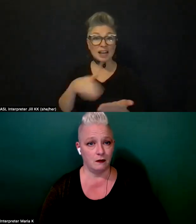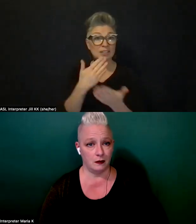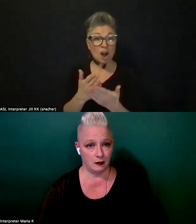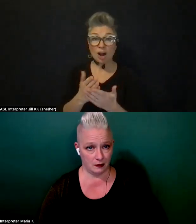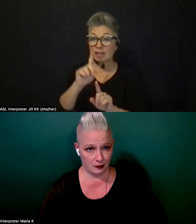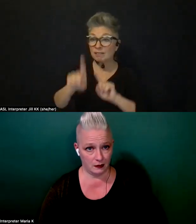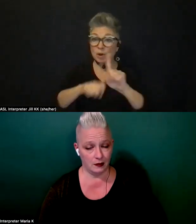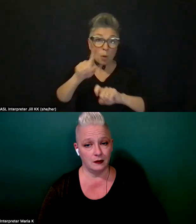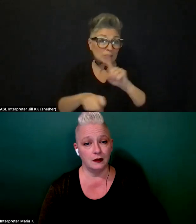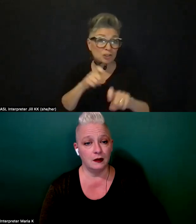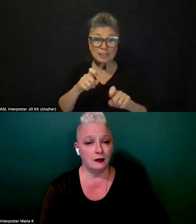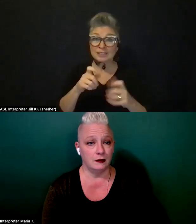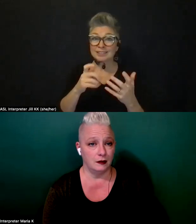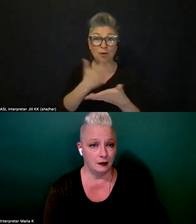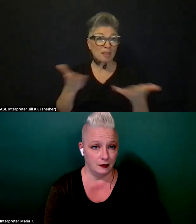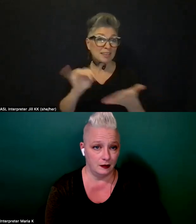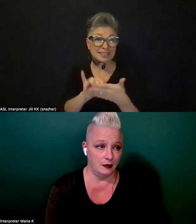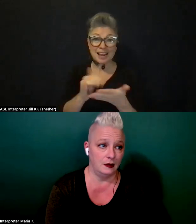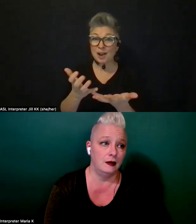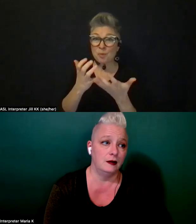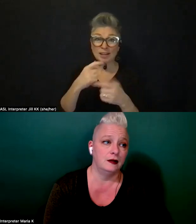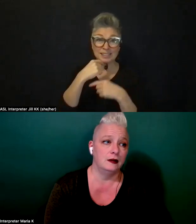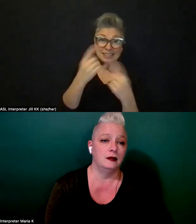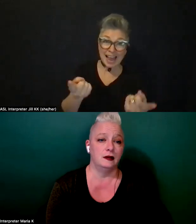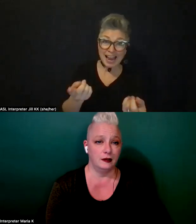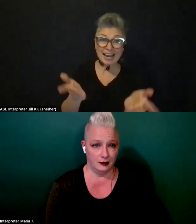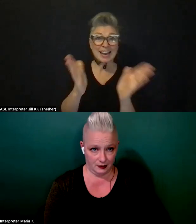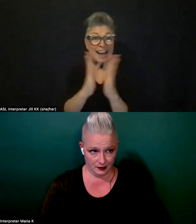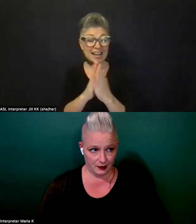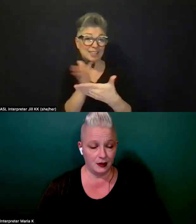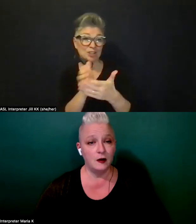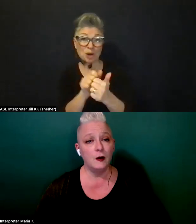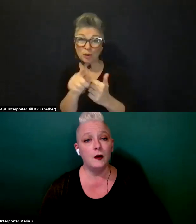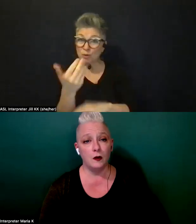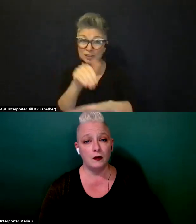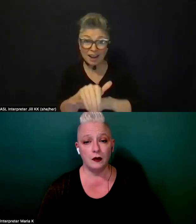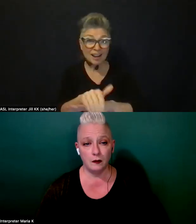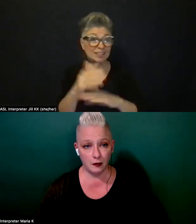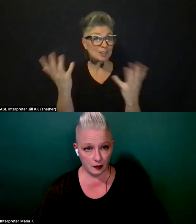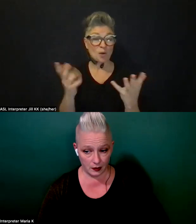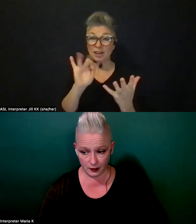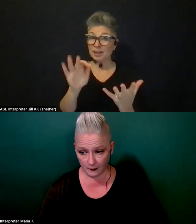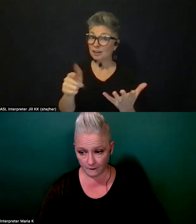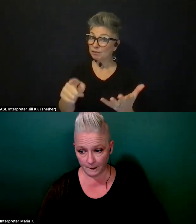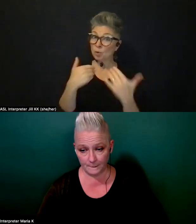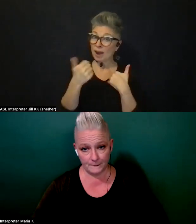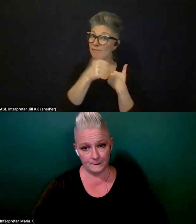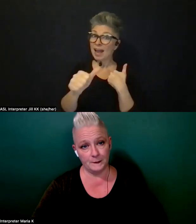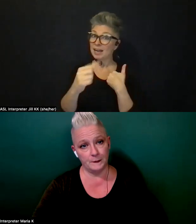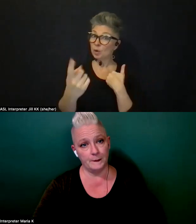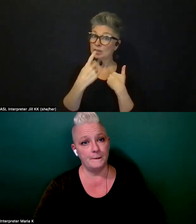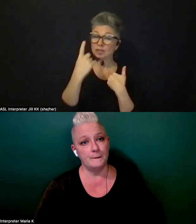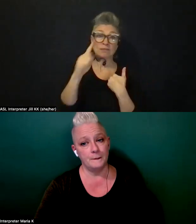the comments or things I wanted to say and ask to share with you tonight. So, if you have any questions for me